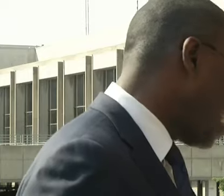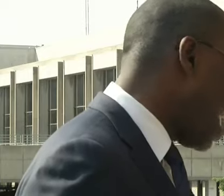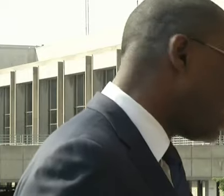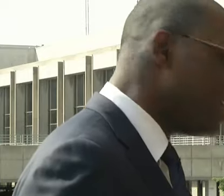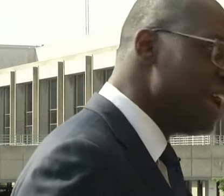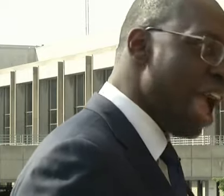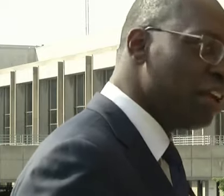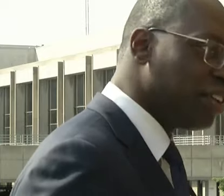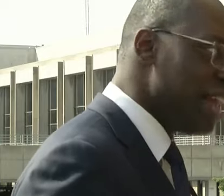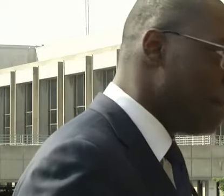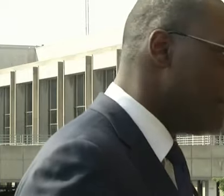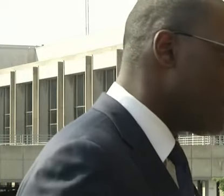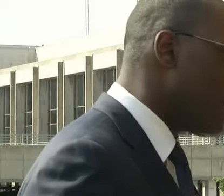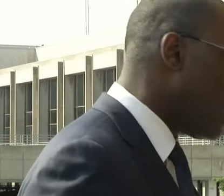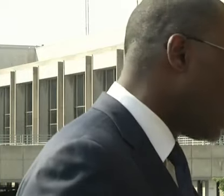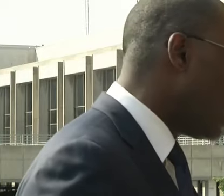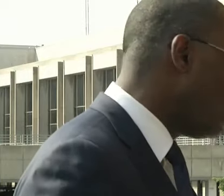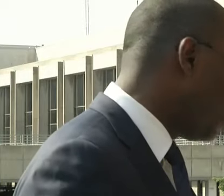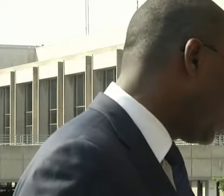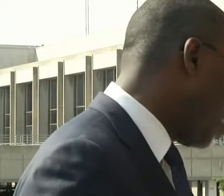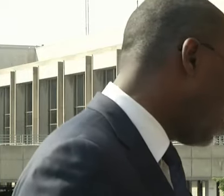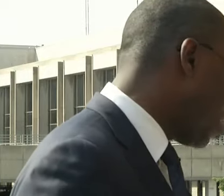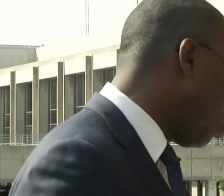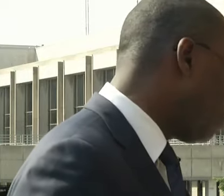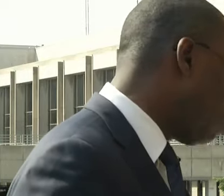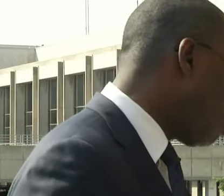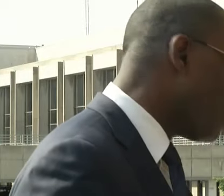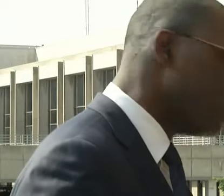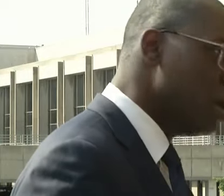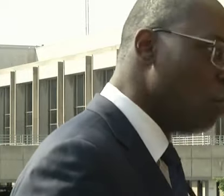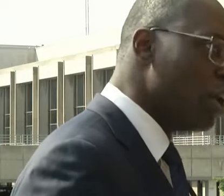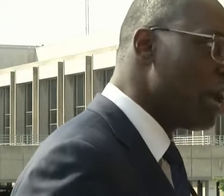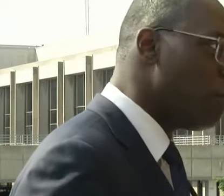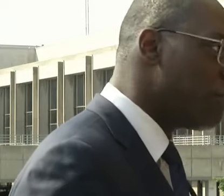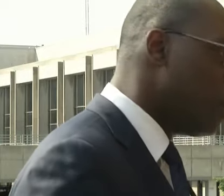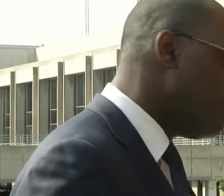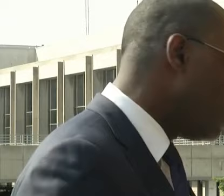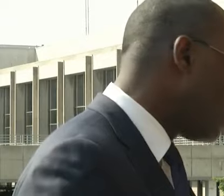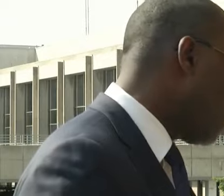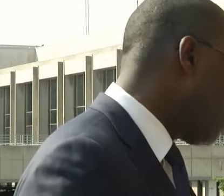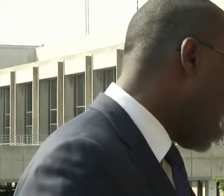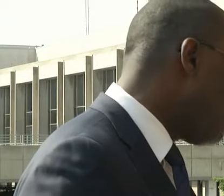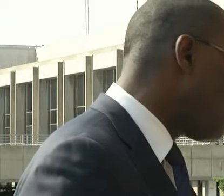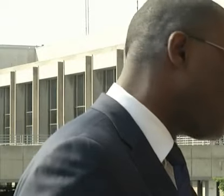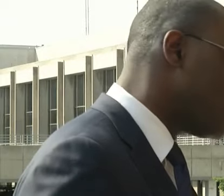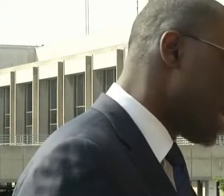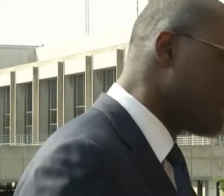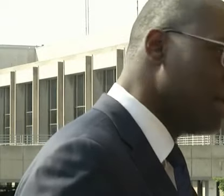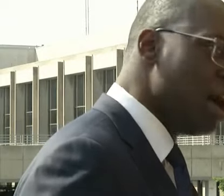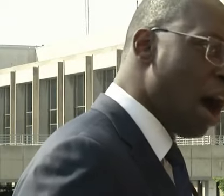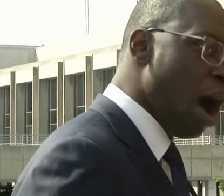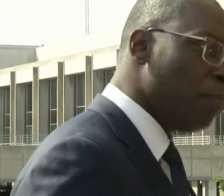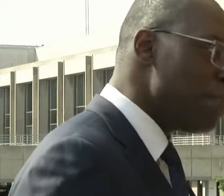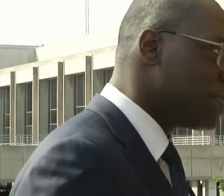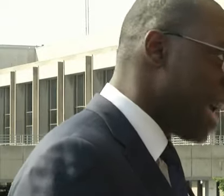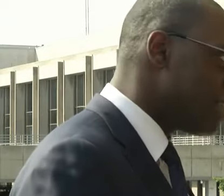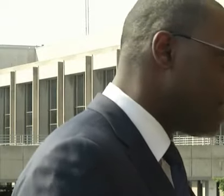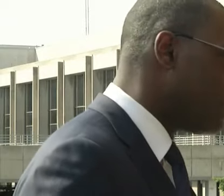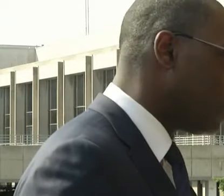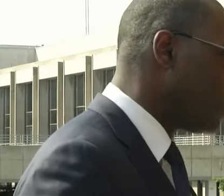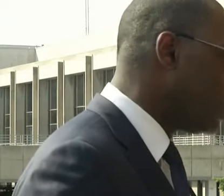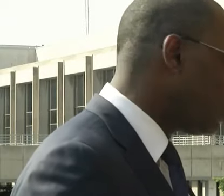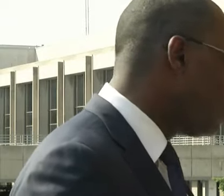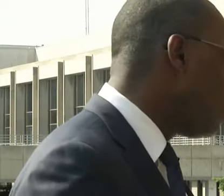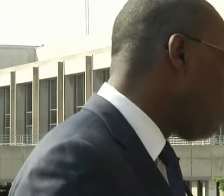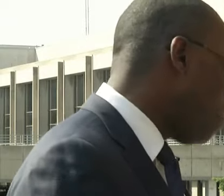debt to society, and this should not be a hindrance on them going forward. We've shown a vision that we're able to protect people's